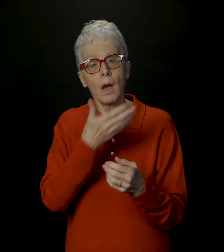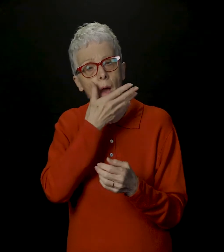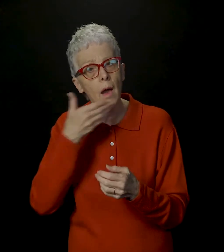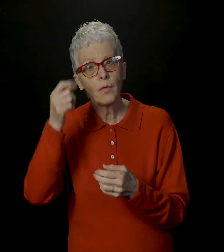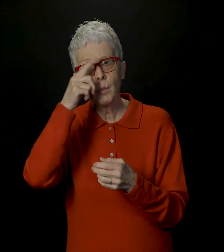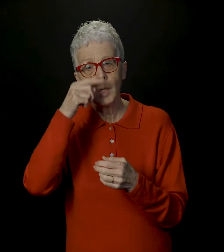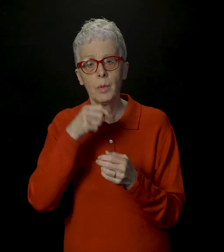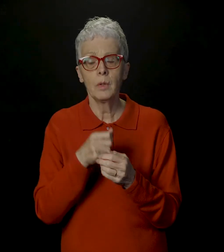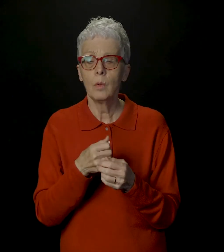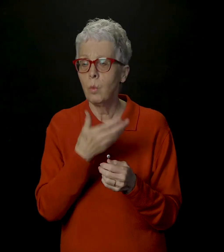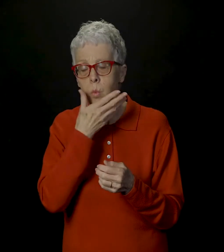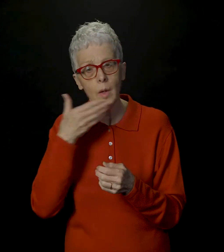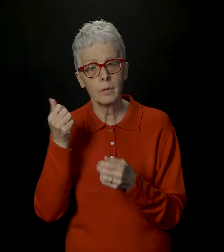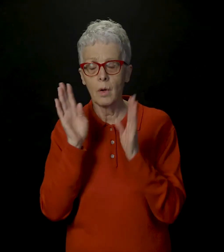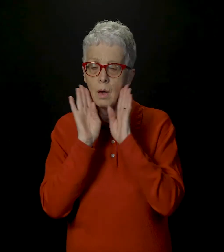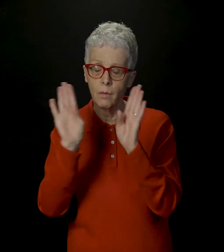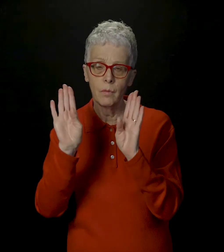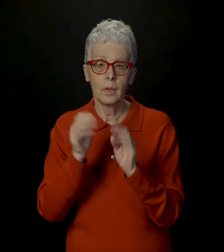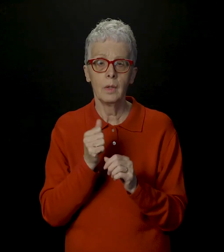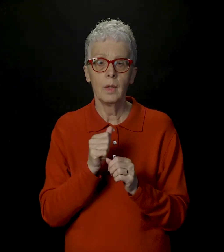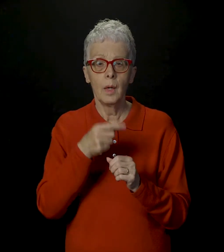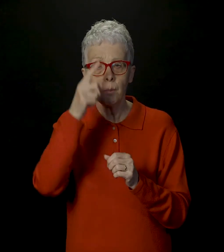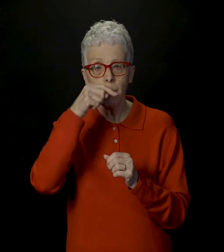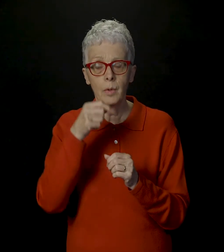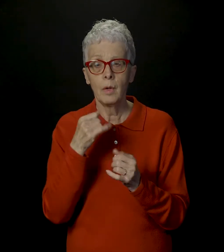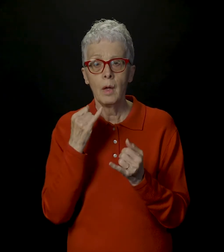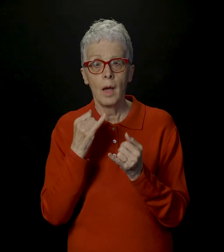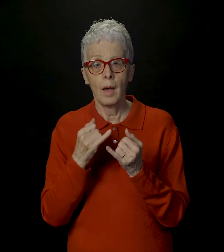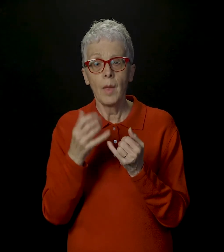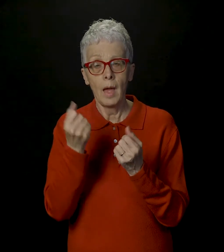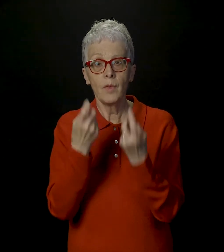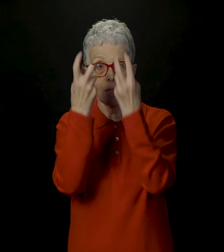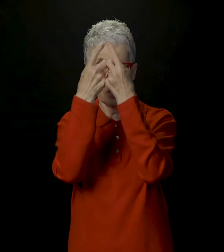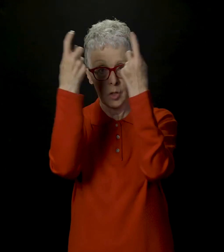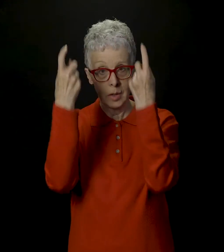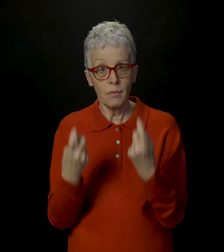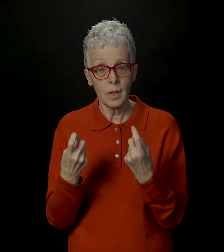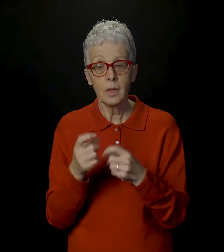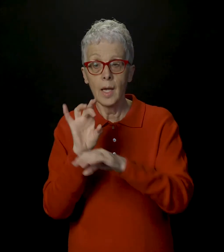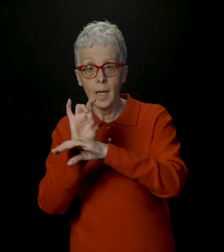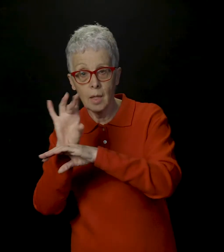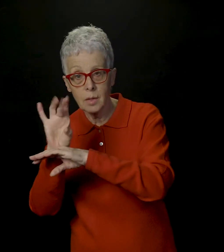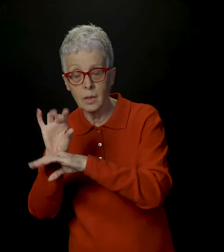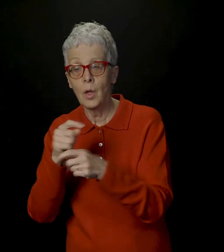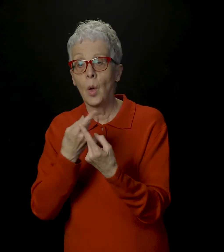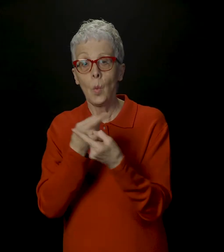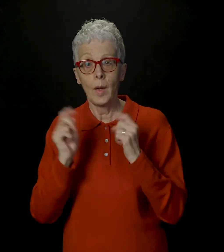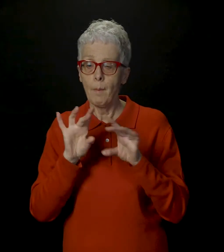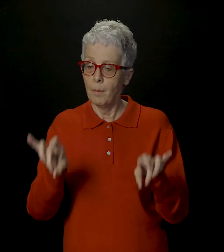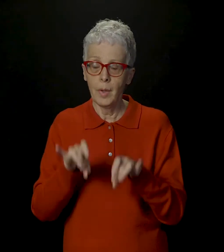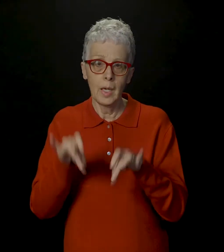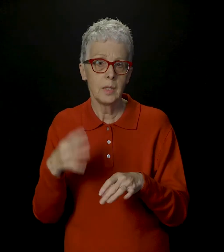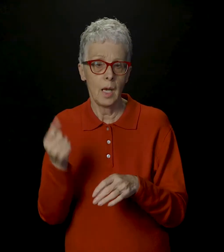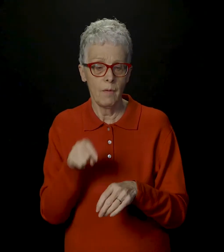of you would know Who know them They're absolutely gorgeous people To deal with They're highly qualified And highly professional And we are absolutely blessed To have